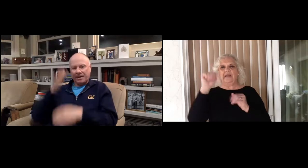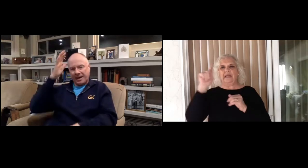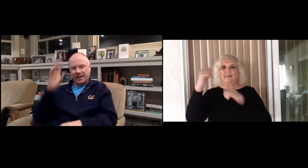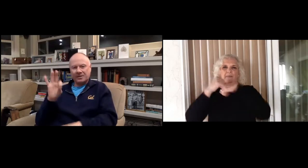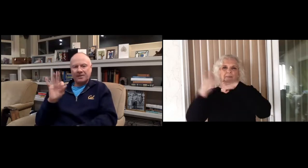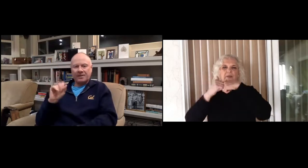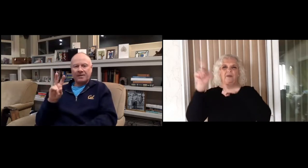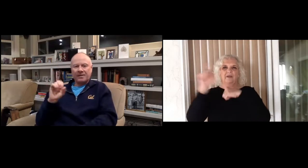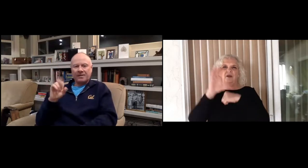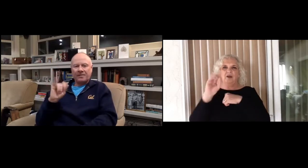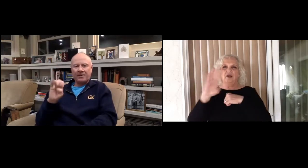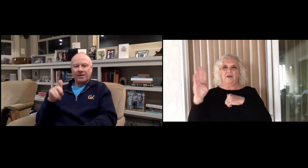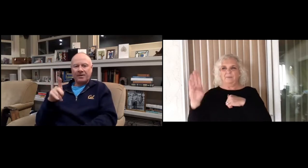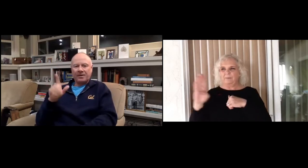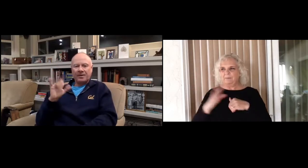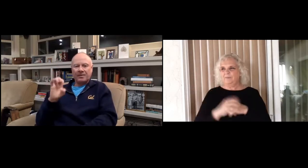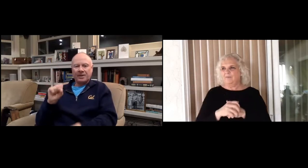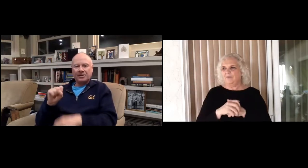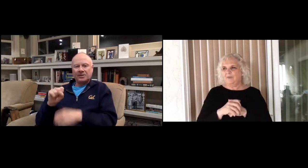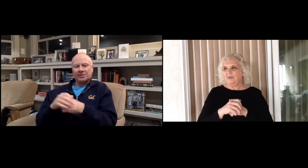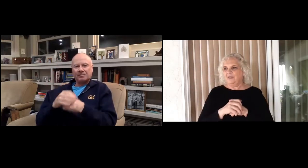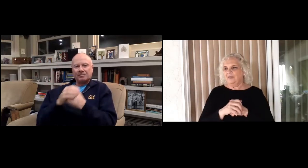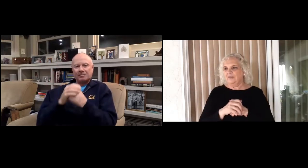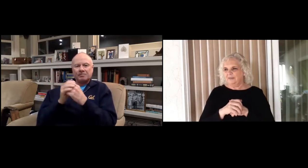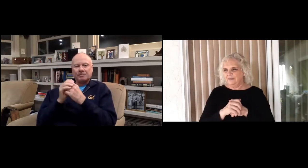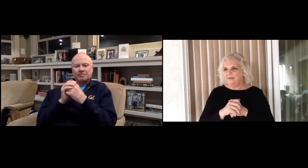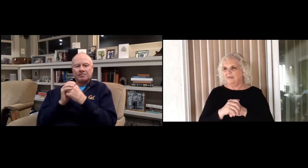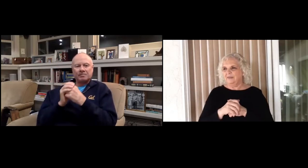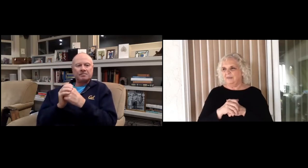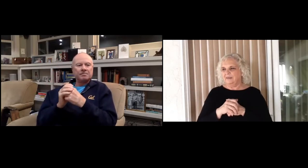my dad's favorite places.